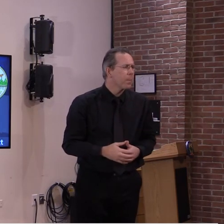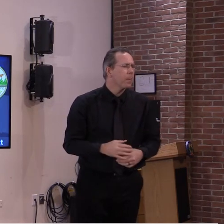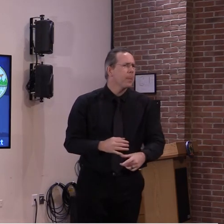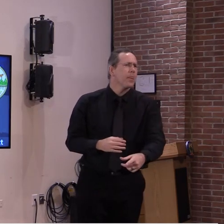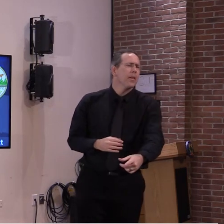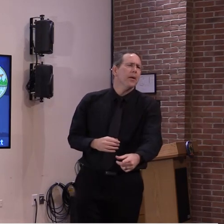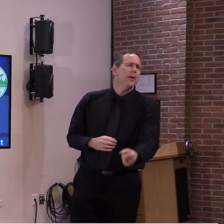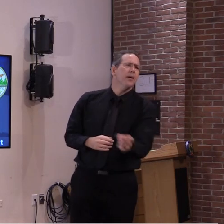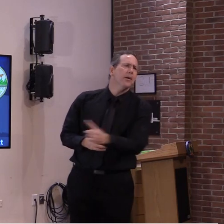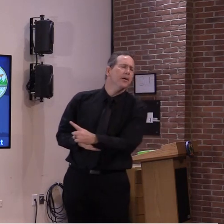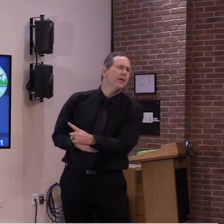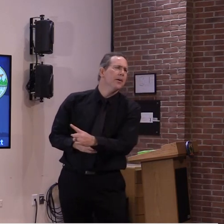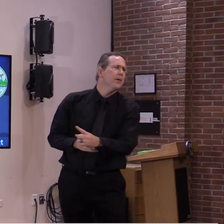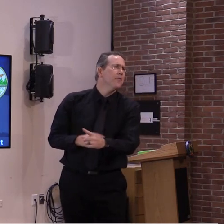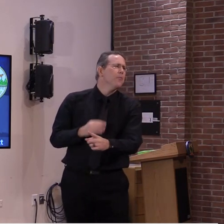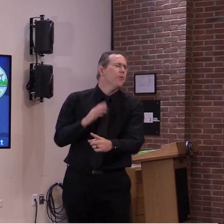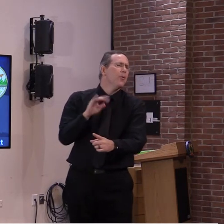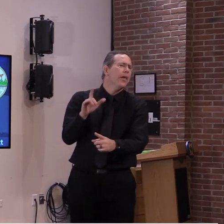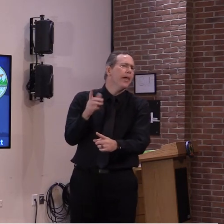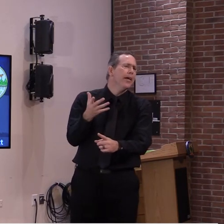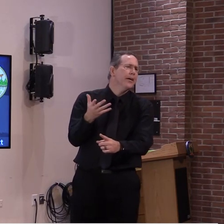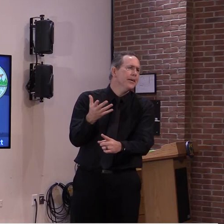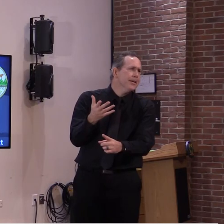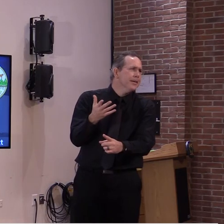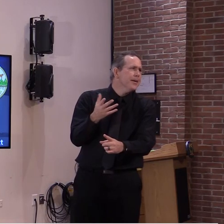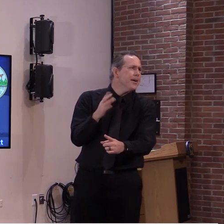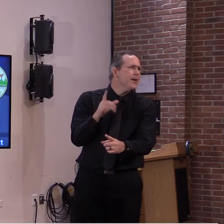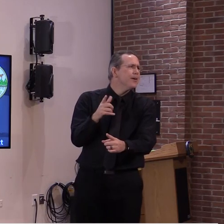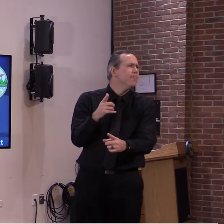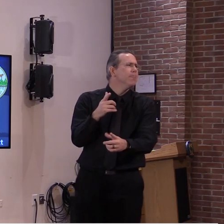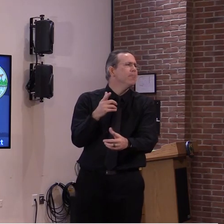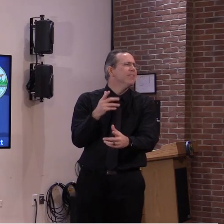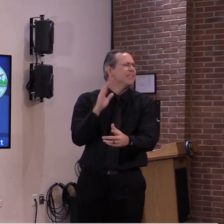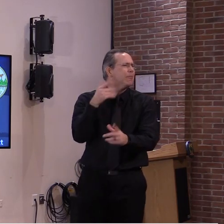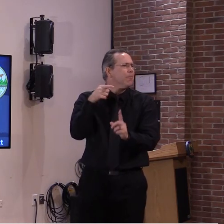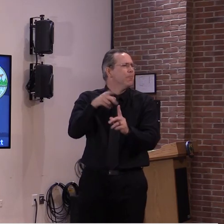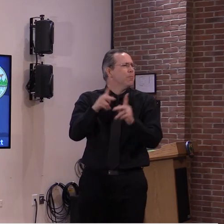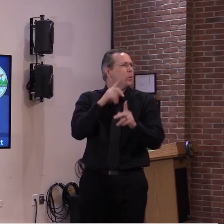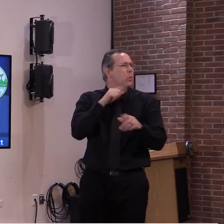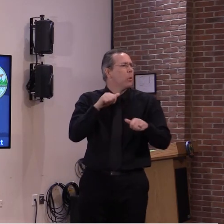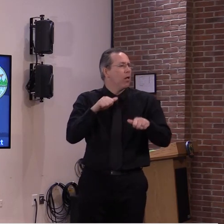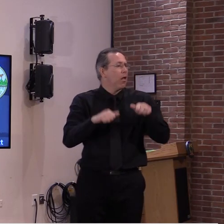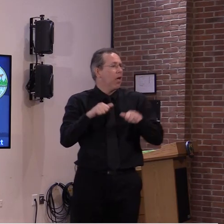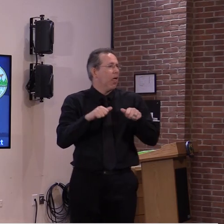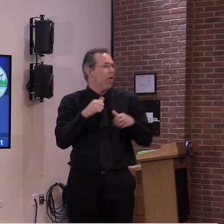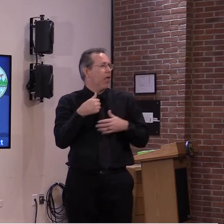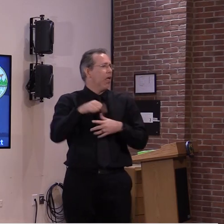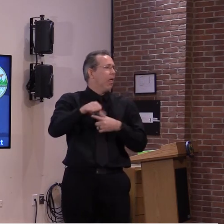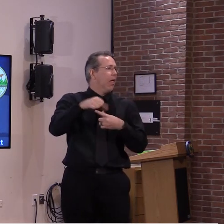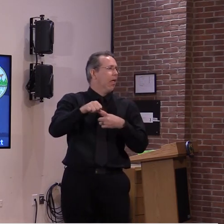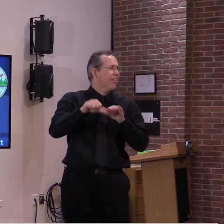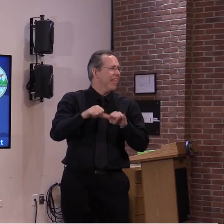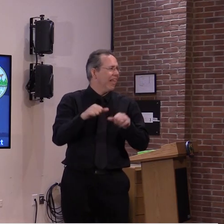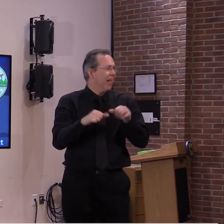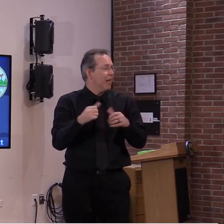apply to testing where, you know, some segments of the population might think that, you know,